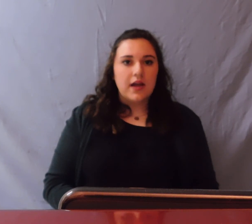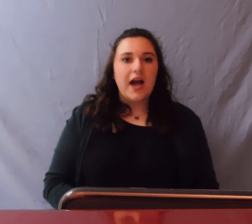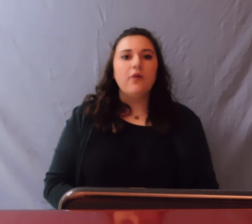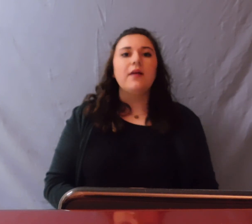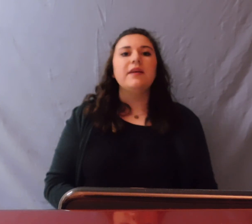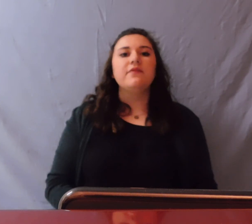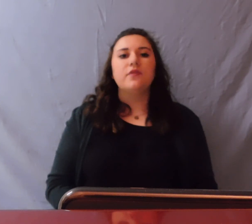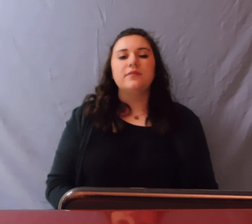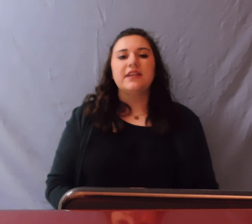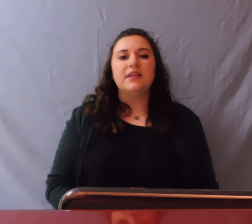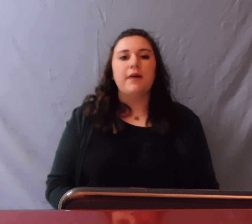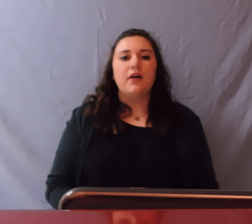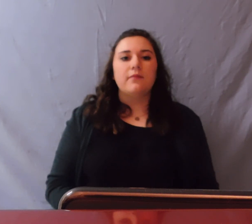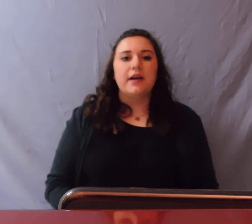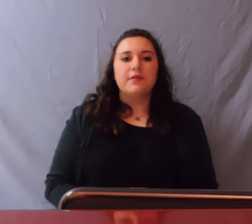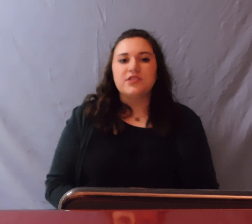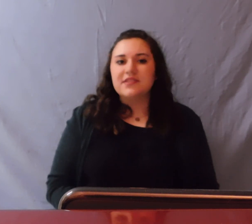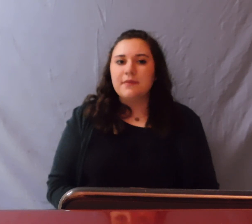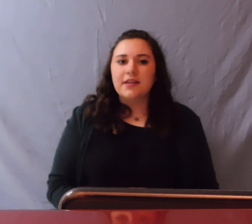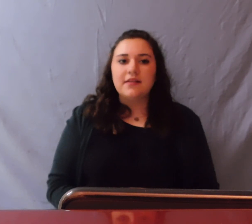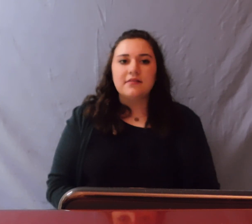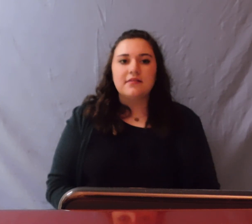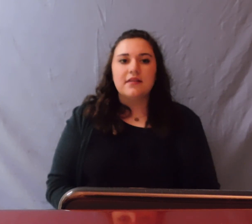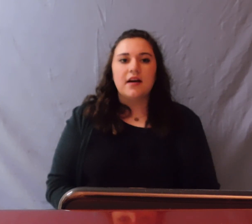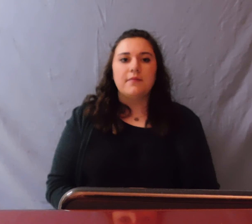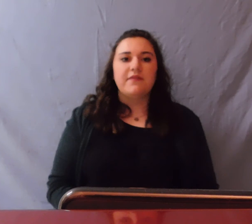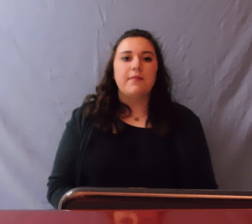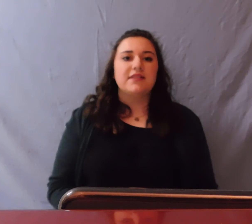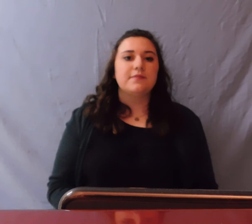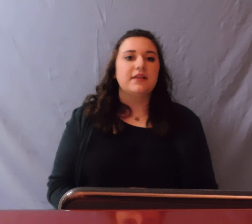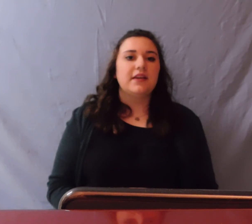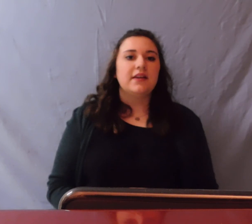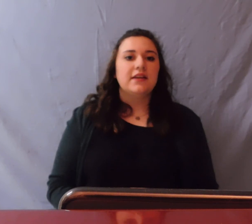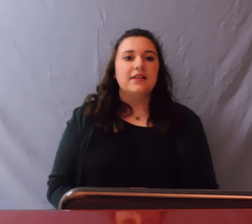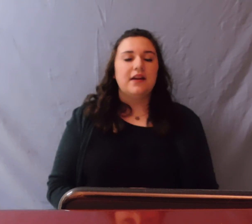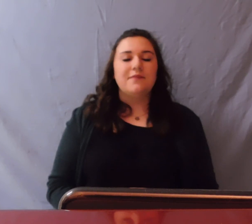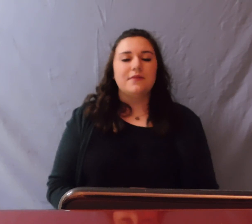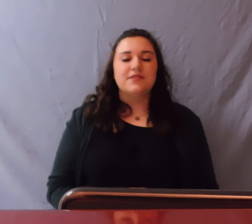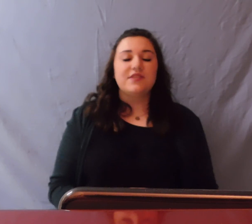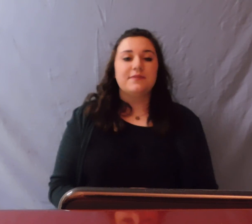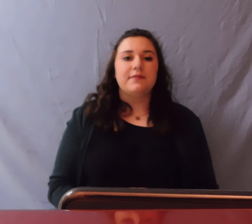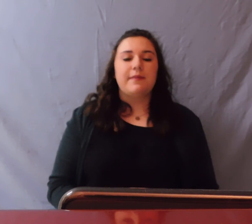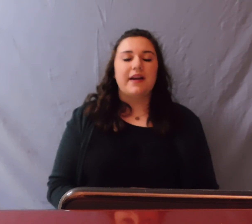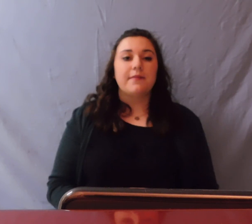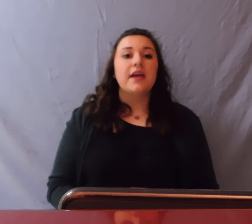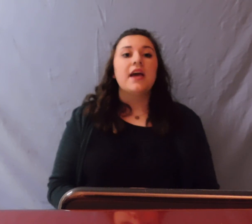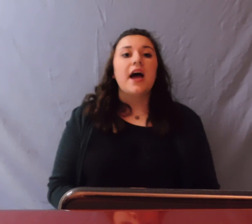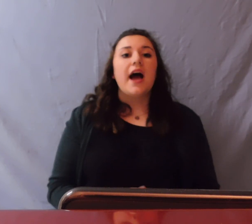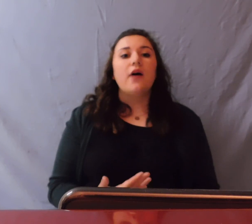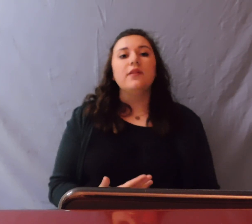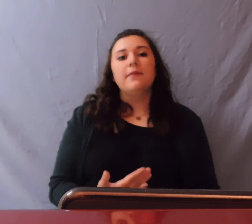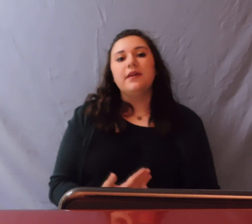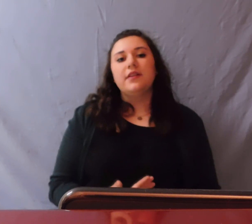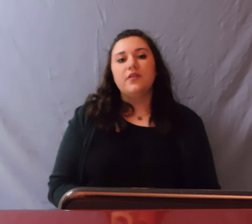How will I be informed again about my emergency money? If I possibly, excuse me, let me back up. How will I be